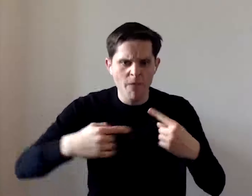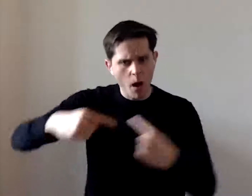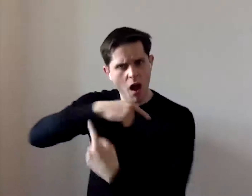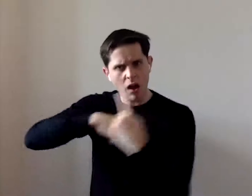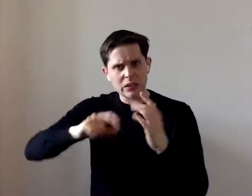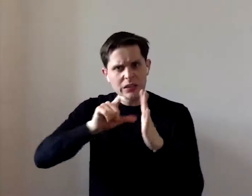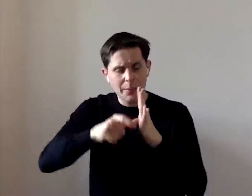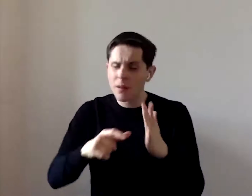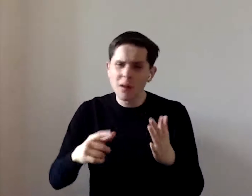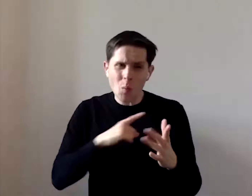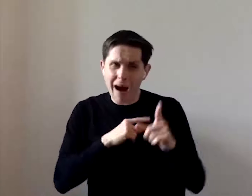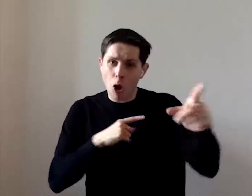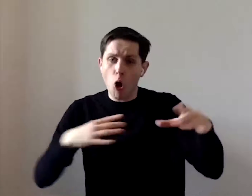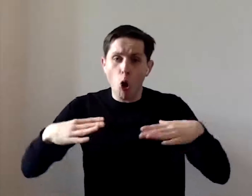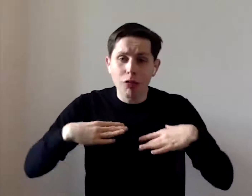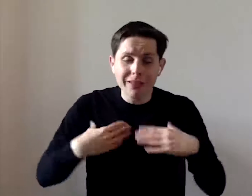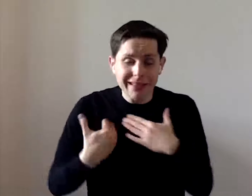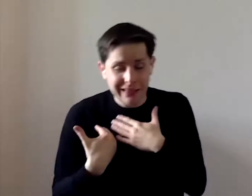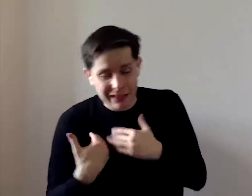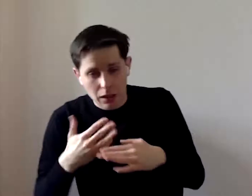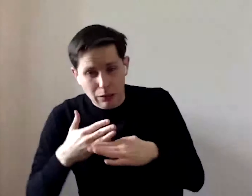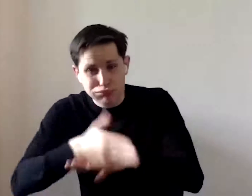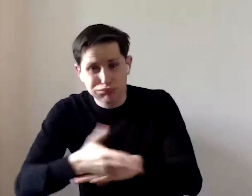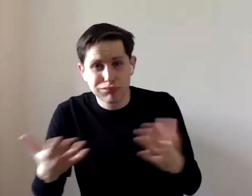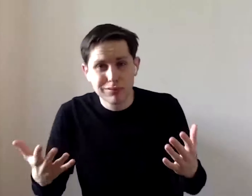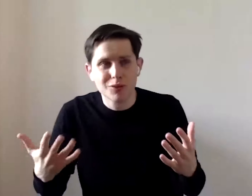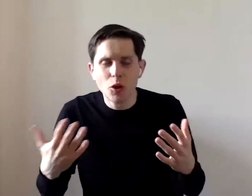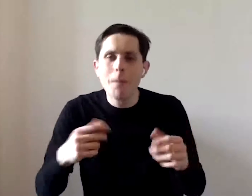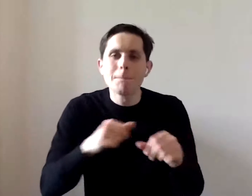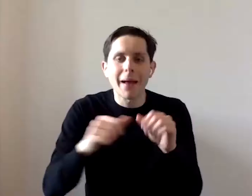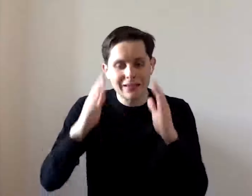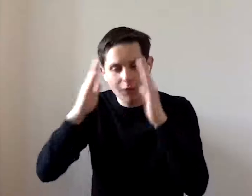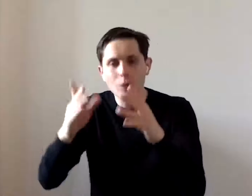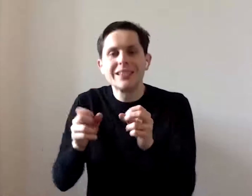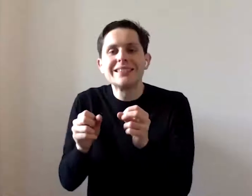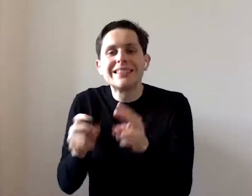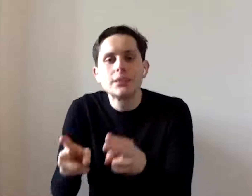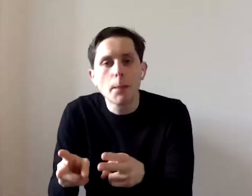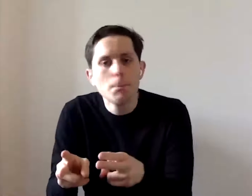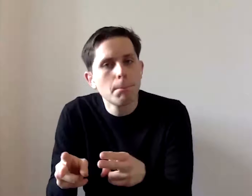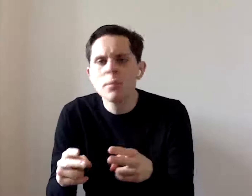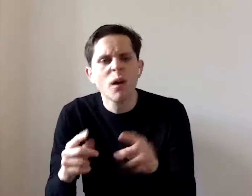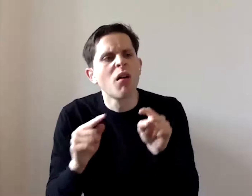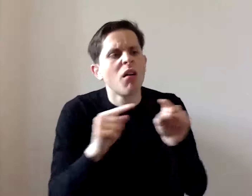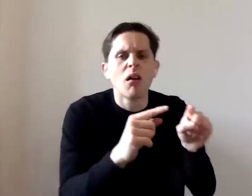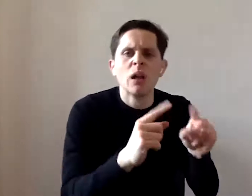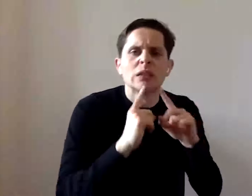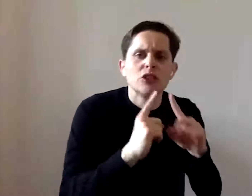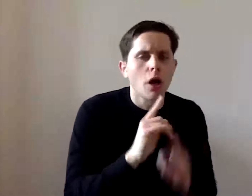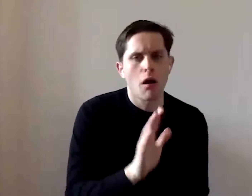completely overworked, especially because of COVID, having to overexert in order to compensate for a system that could quite